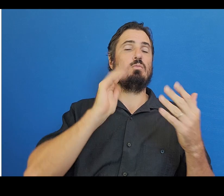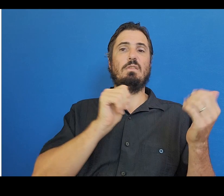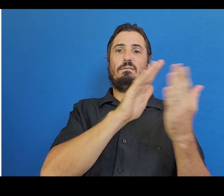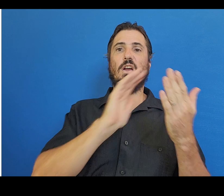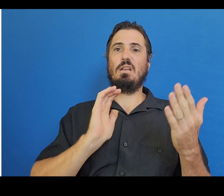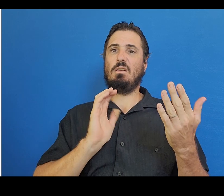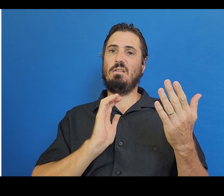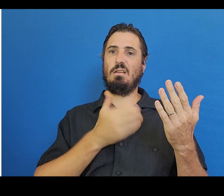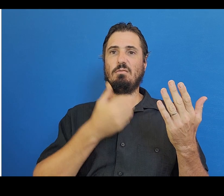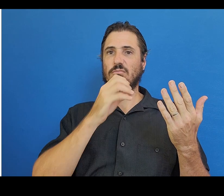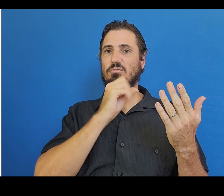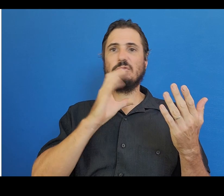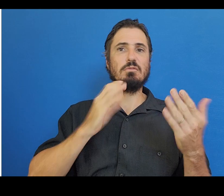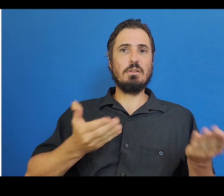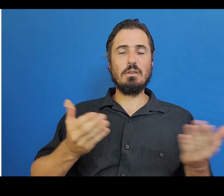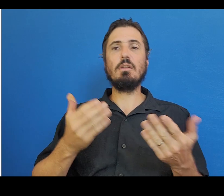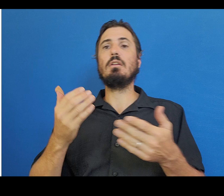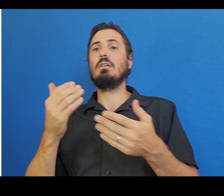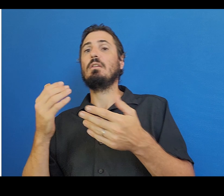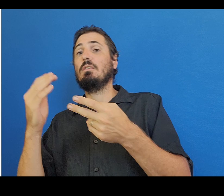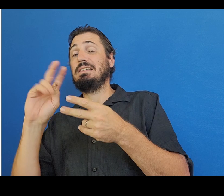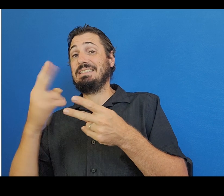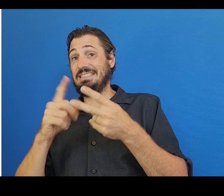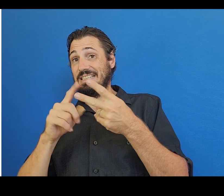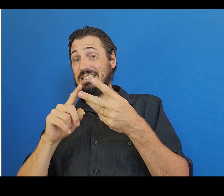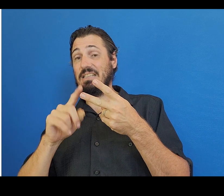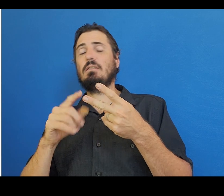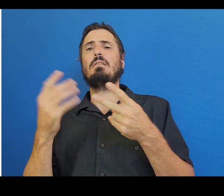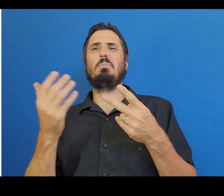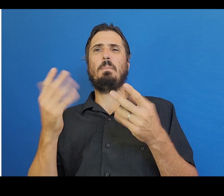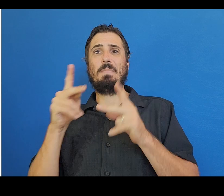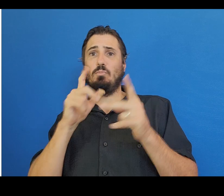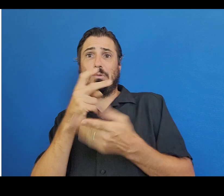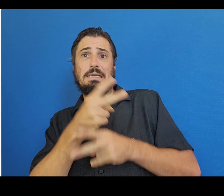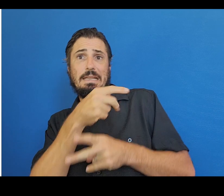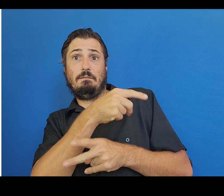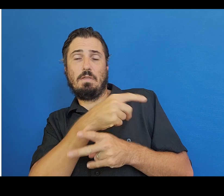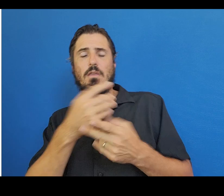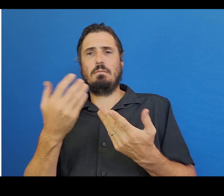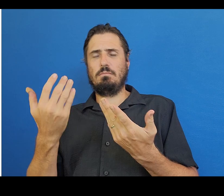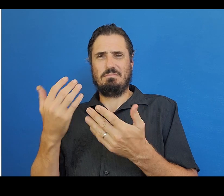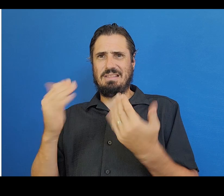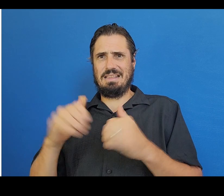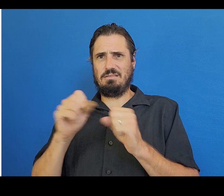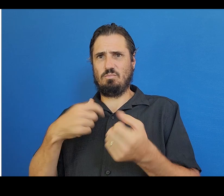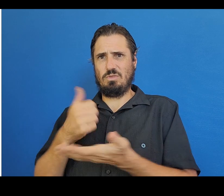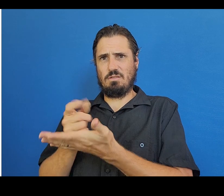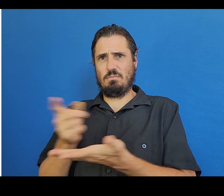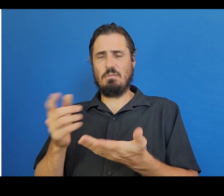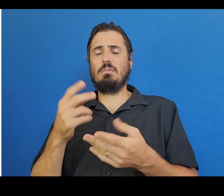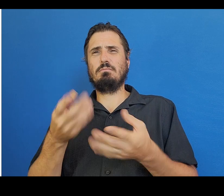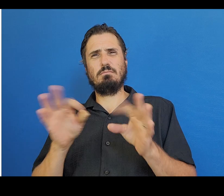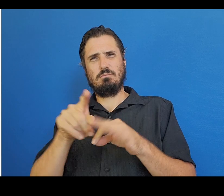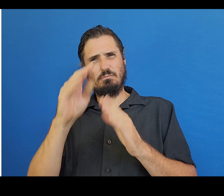adults. The second survey looks at issues faced by Hawaii's caregivers. Please take a few minutes to participate, as your help will guide